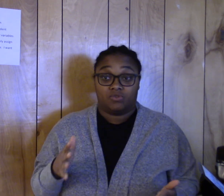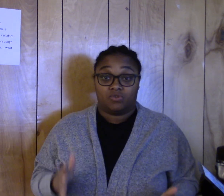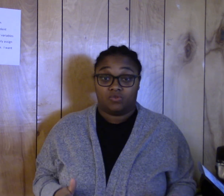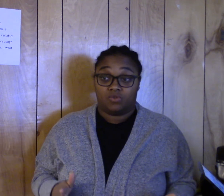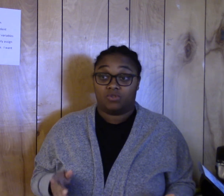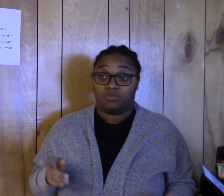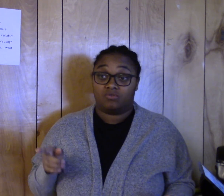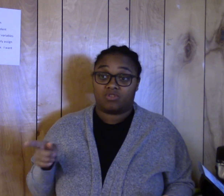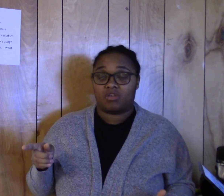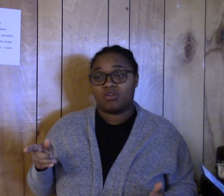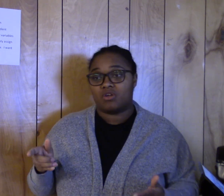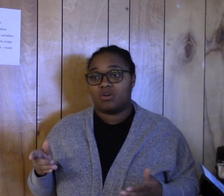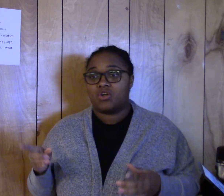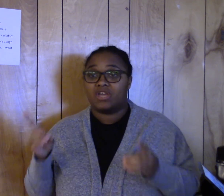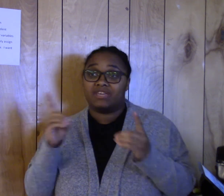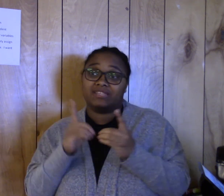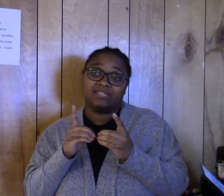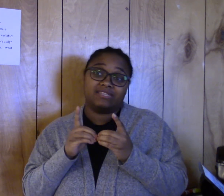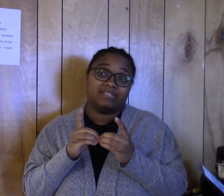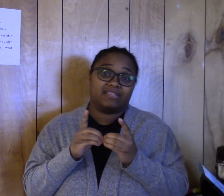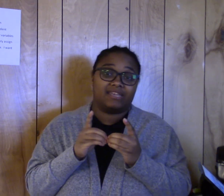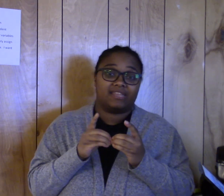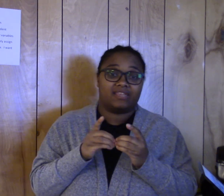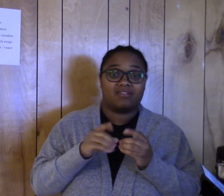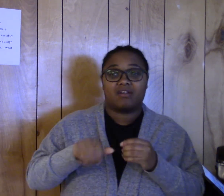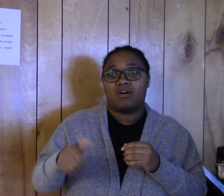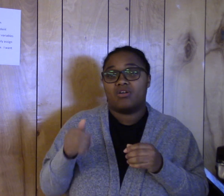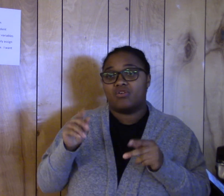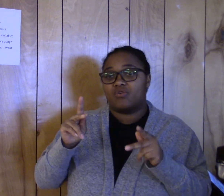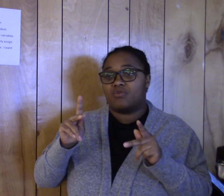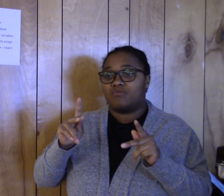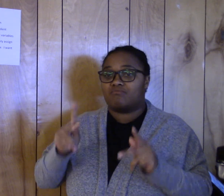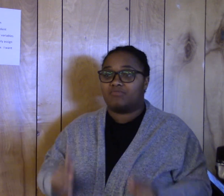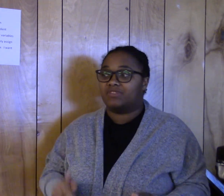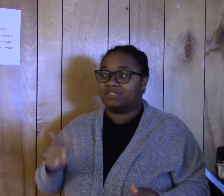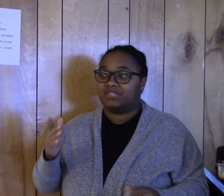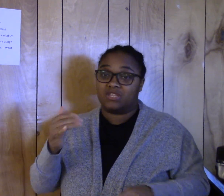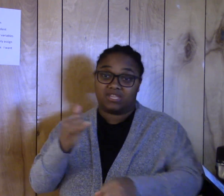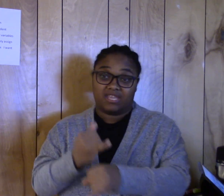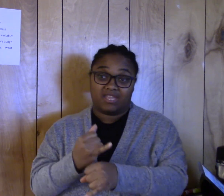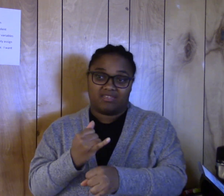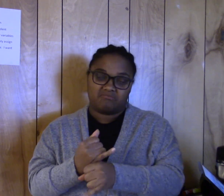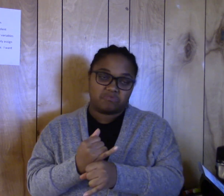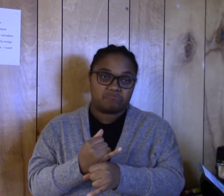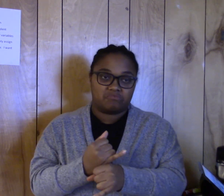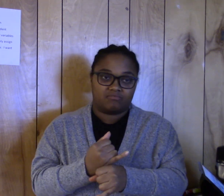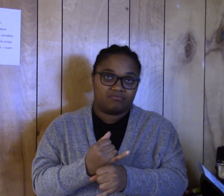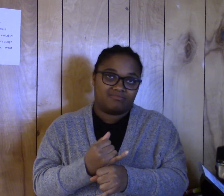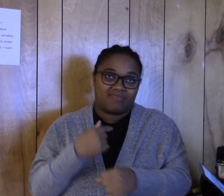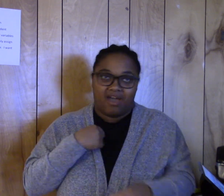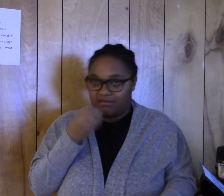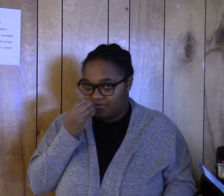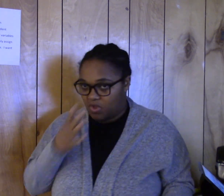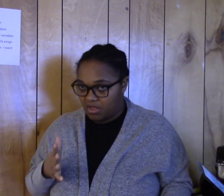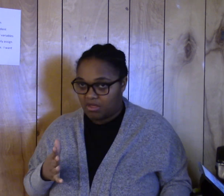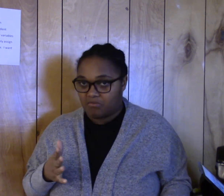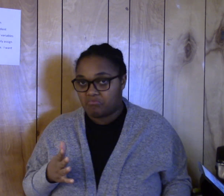campus. And not like I have any concern about that. But what happens is that they break up.